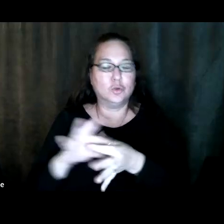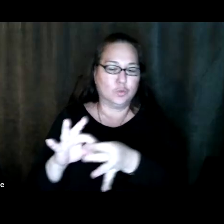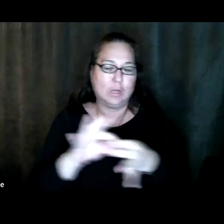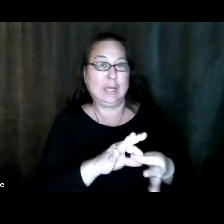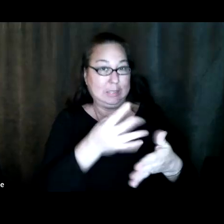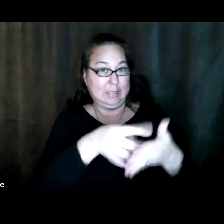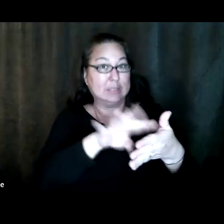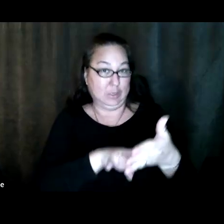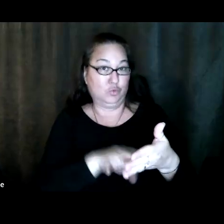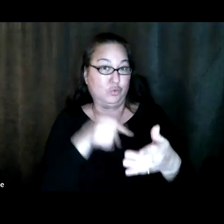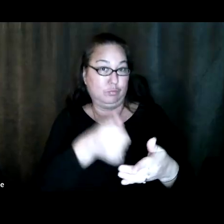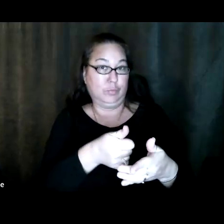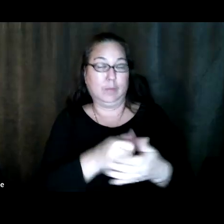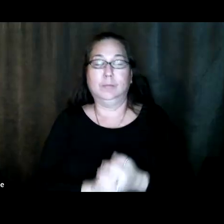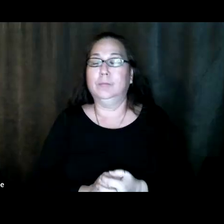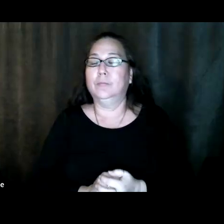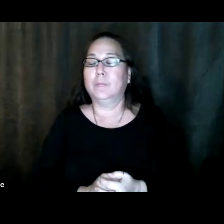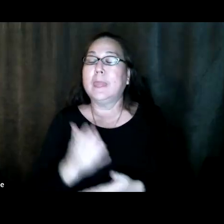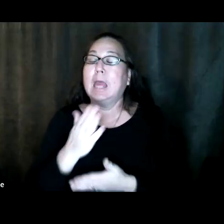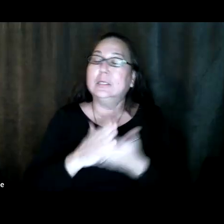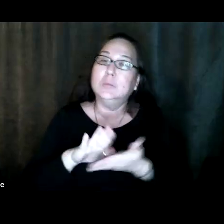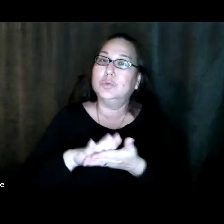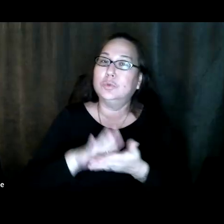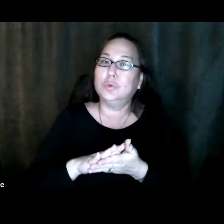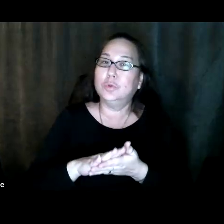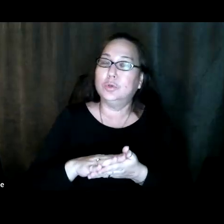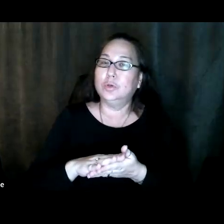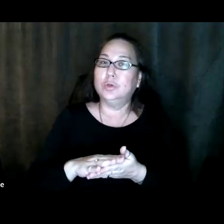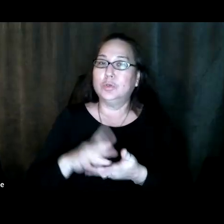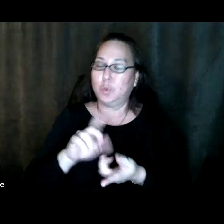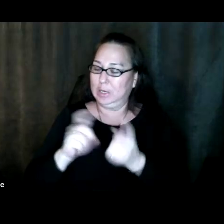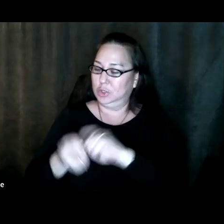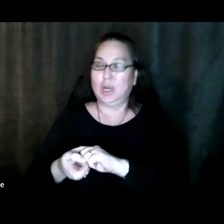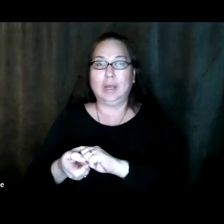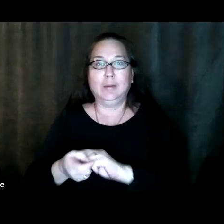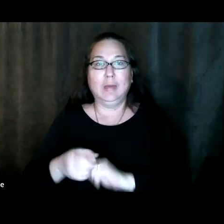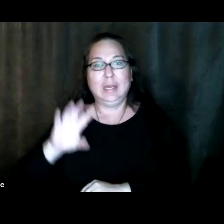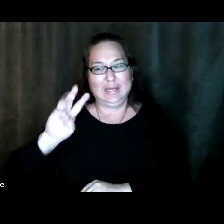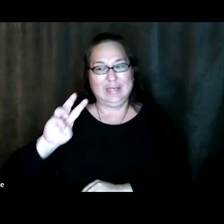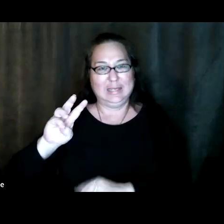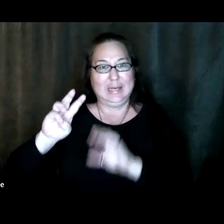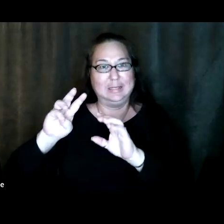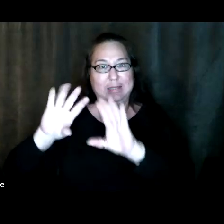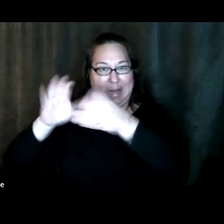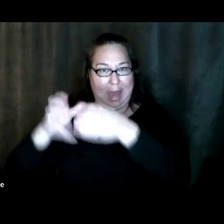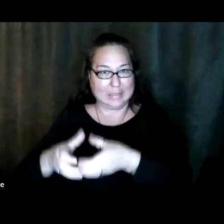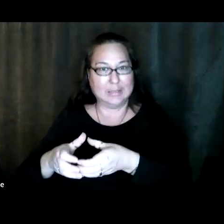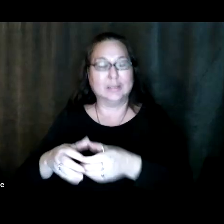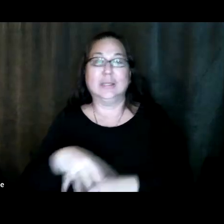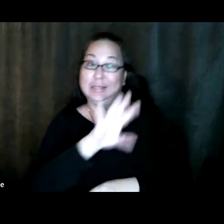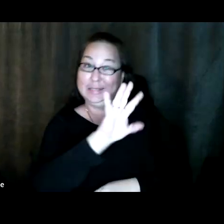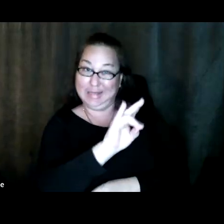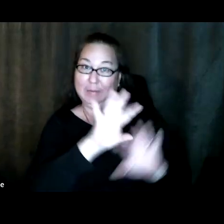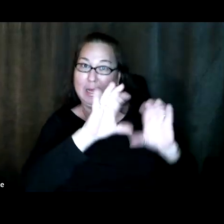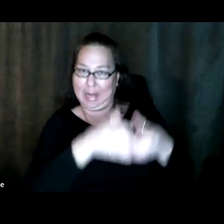in some cases, some schools are opting to change from a 6 period to a 7. But to Danya's point,